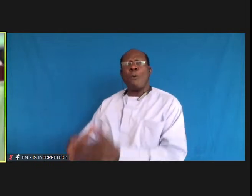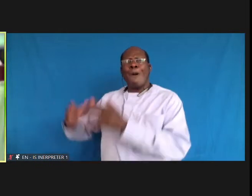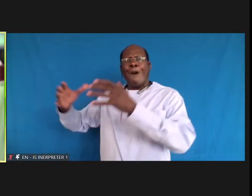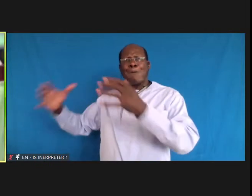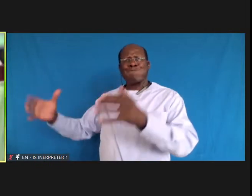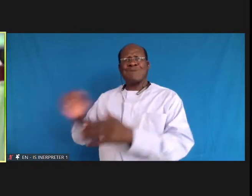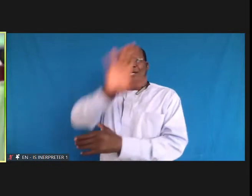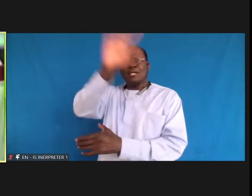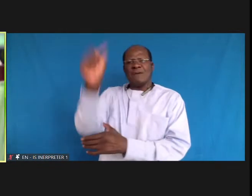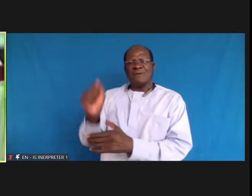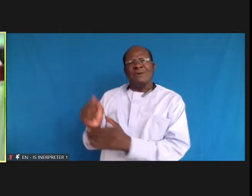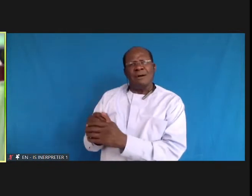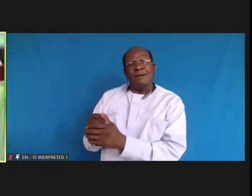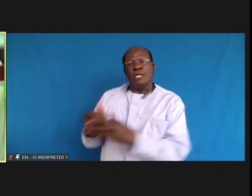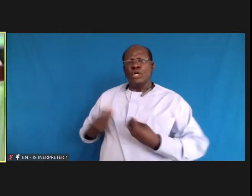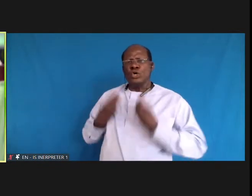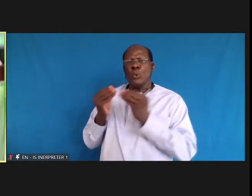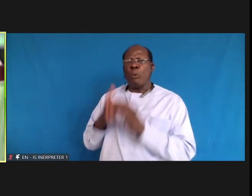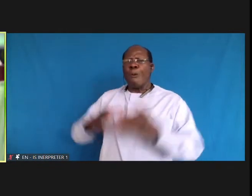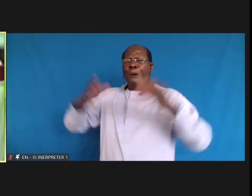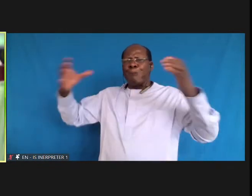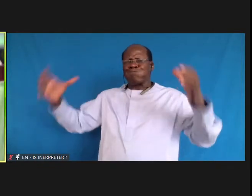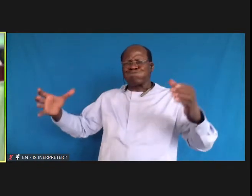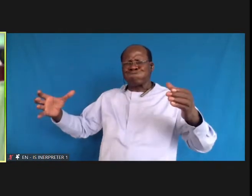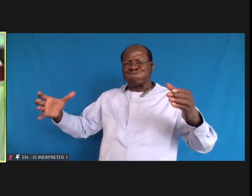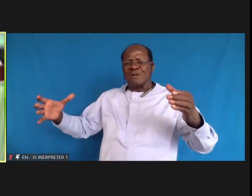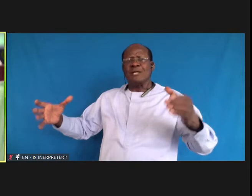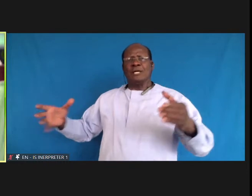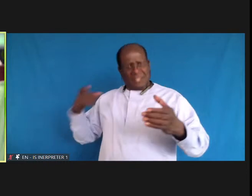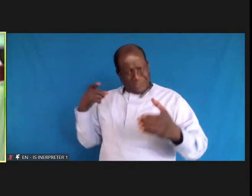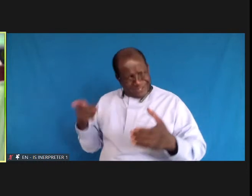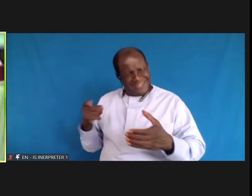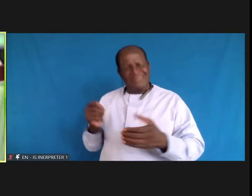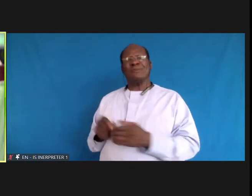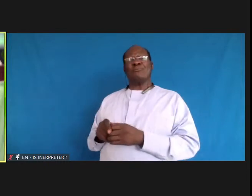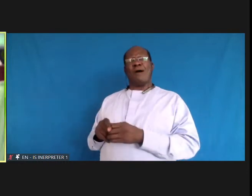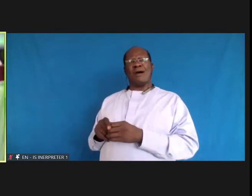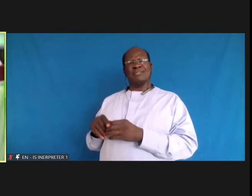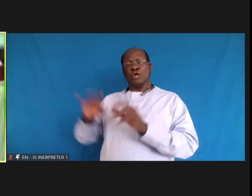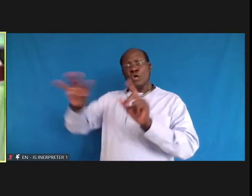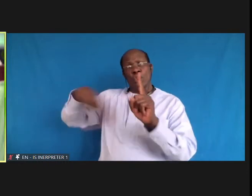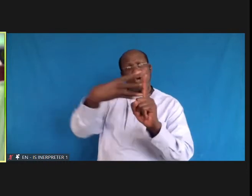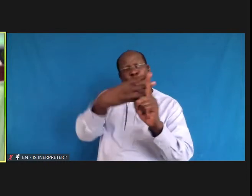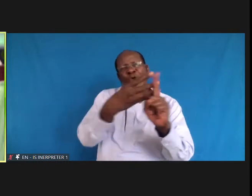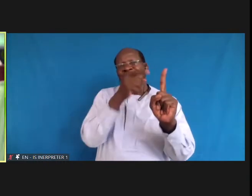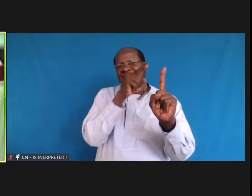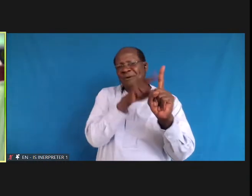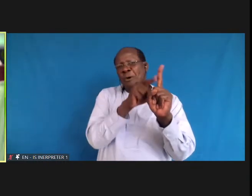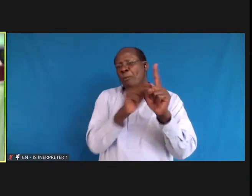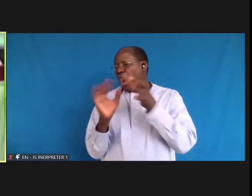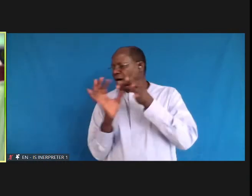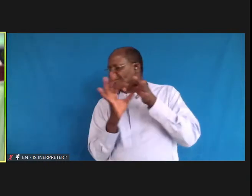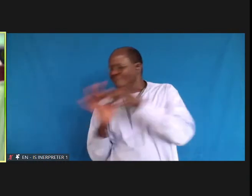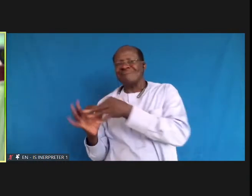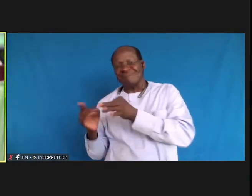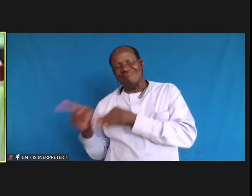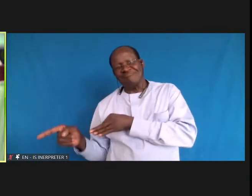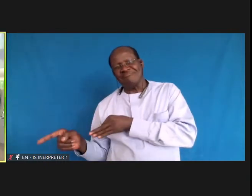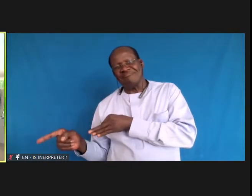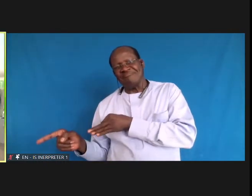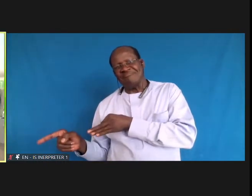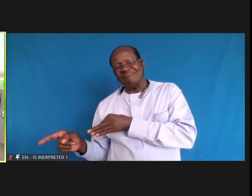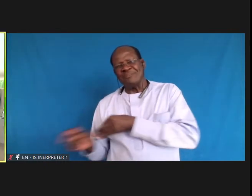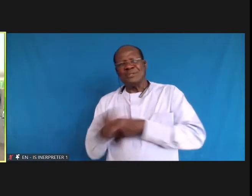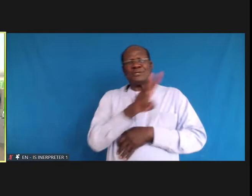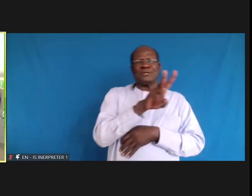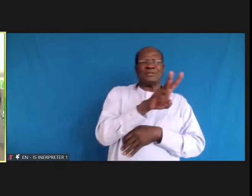for us to speed up and the goals, the Sustainable Development Goals, 2030, 2063, we need